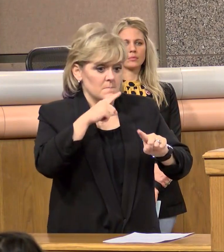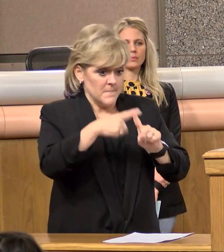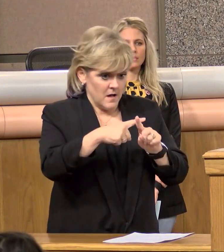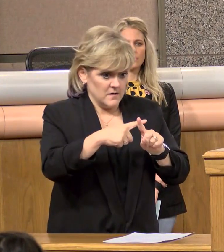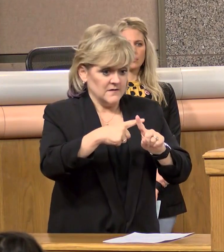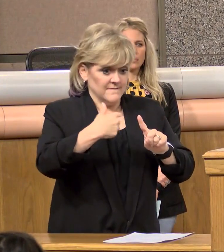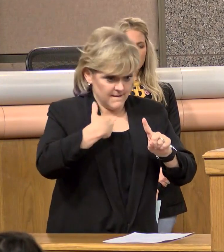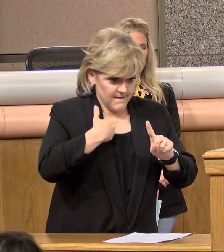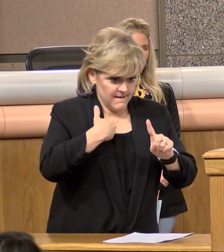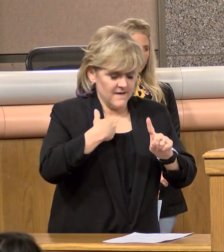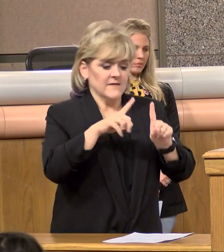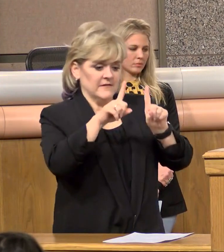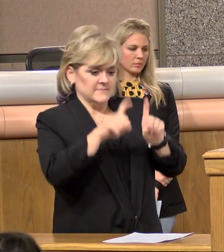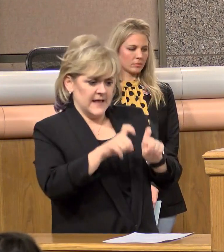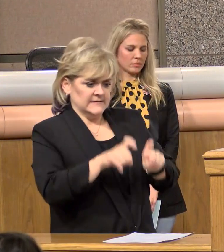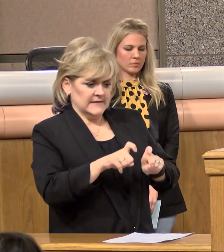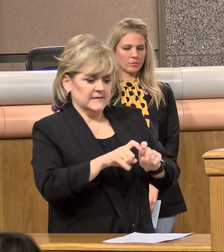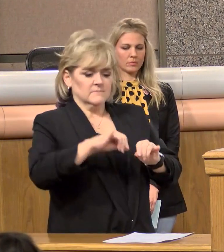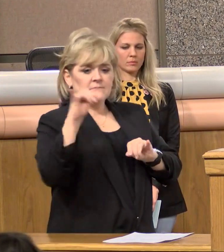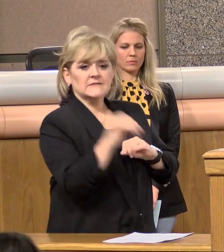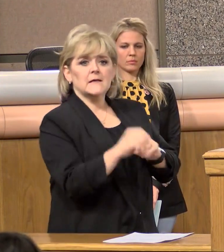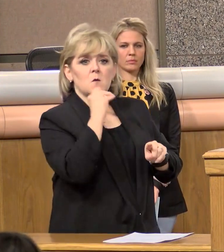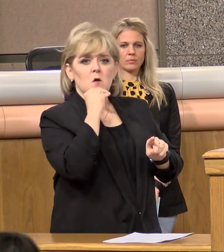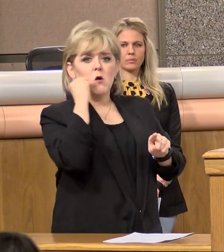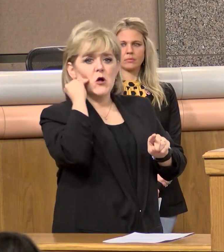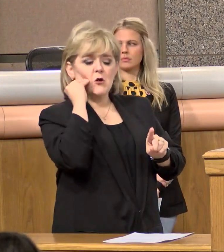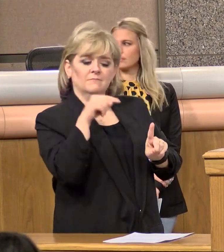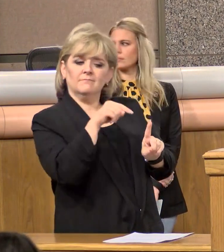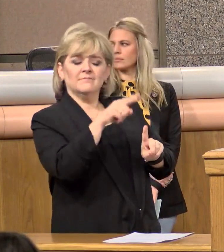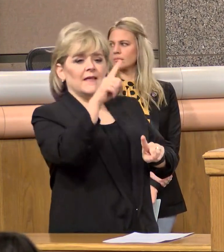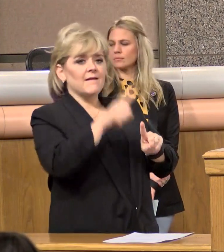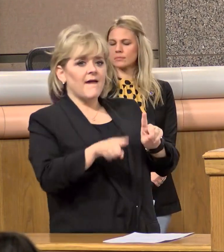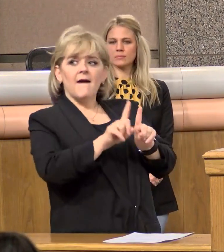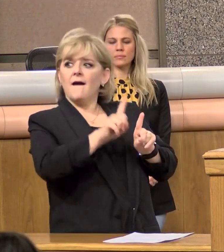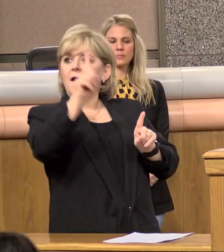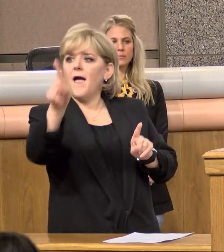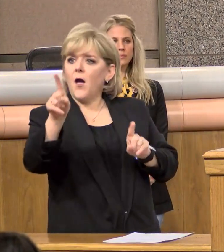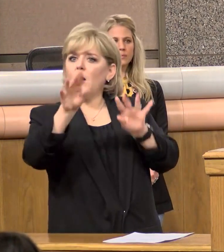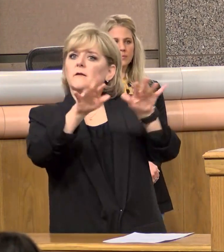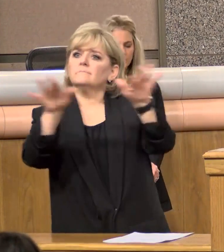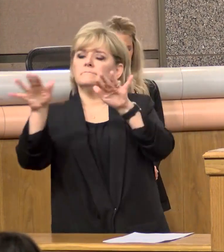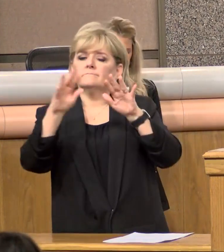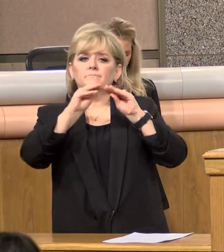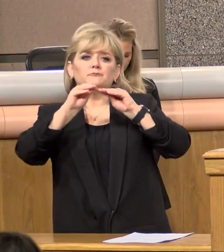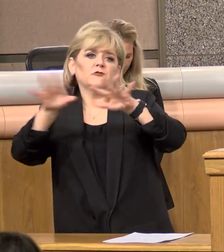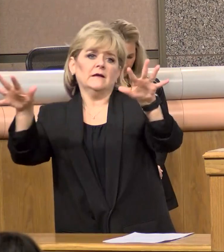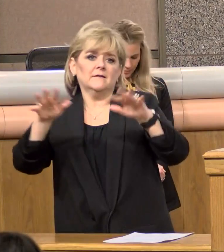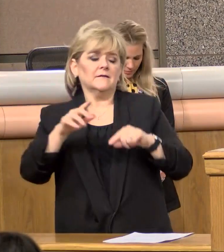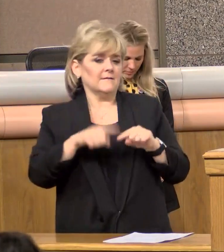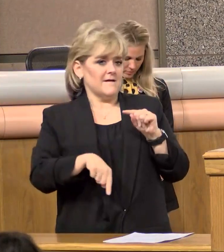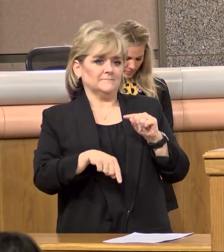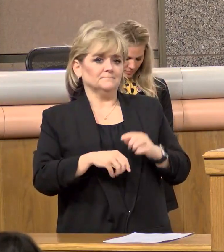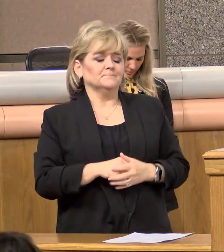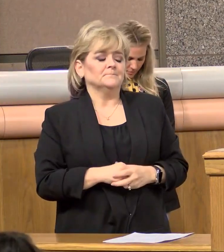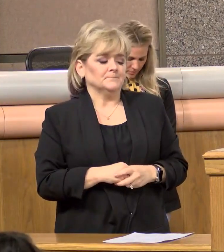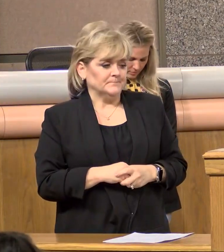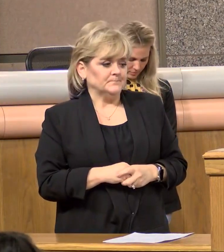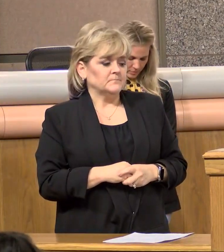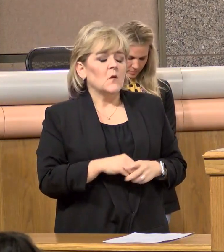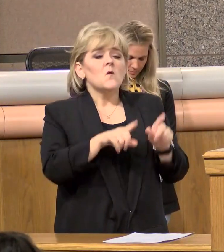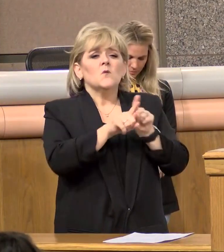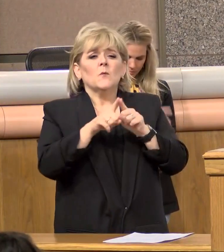tested, and then that has them isolated home so that they're not able to infect additional individuals. Um, we also have